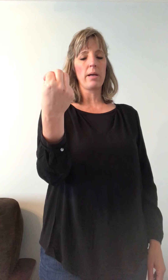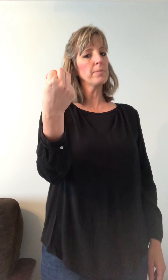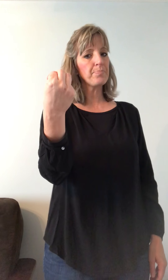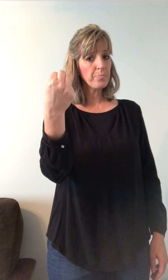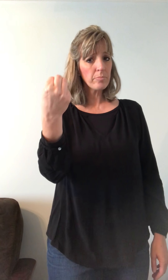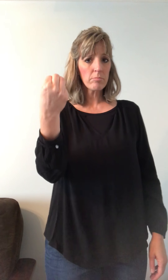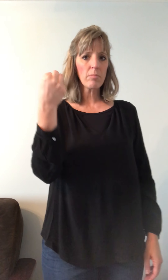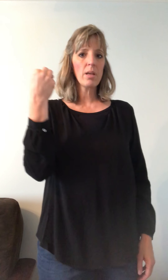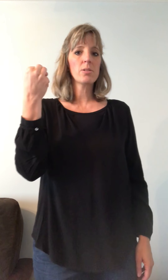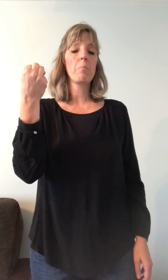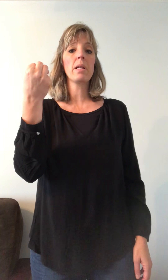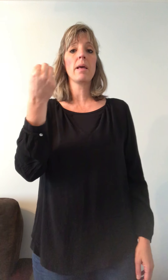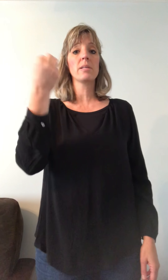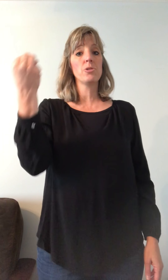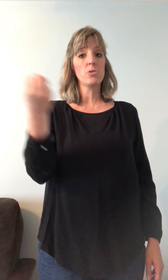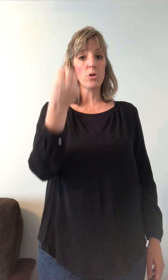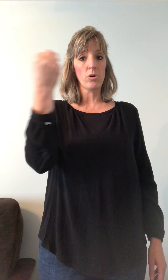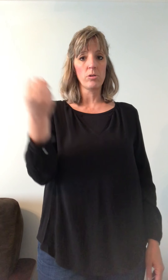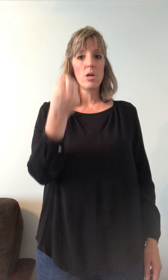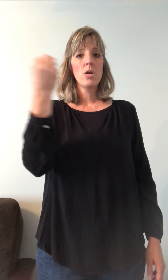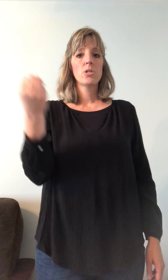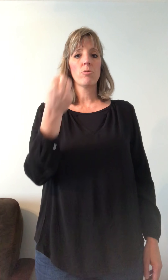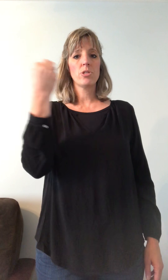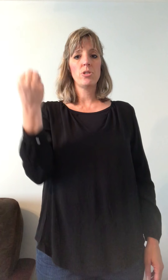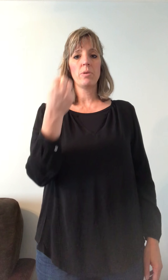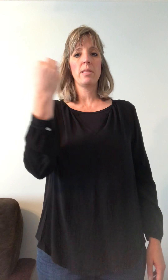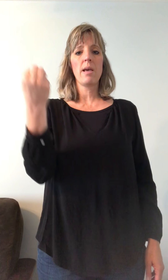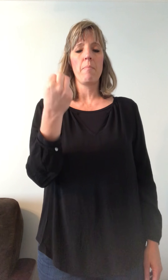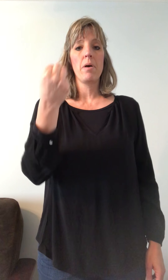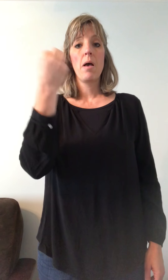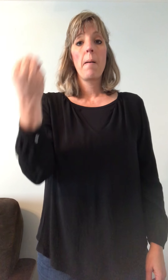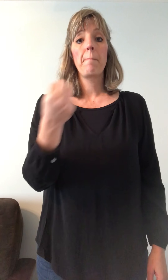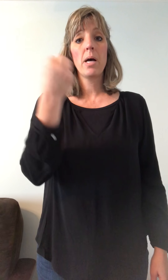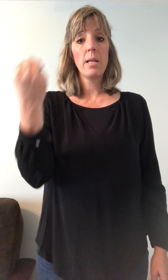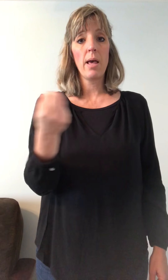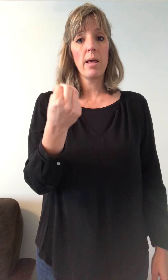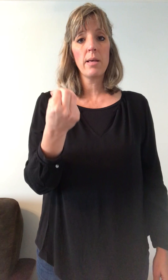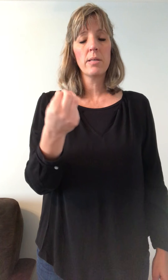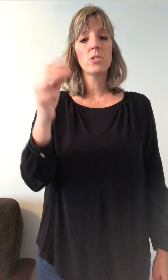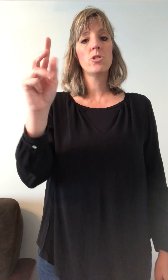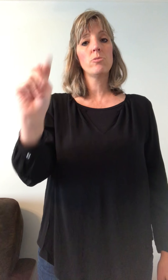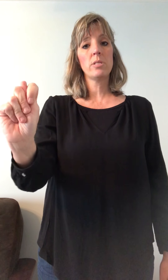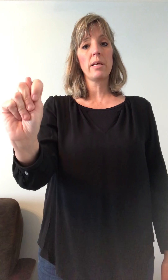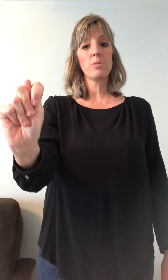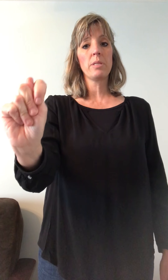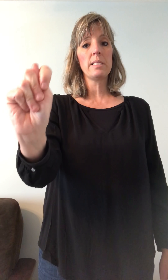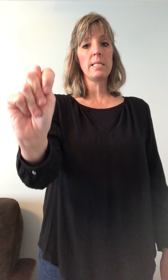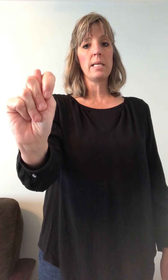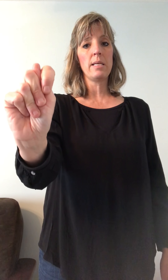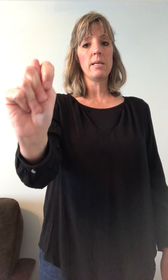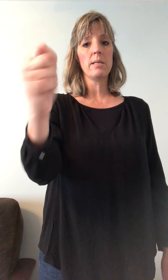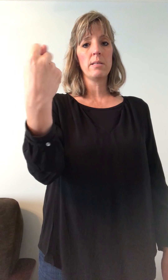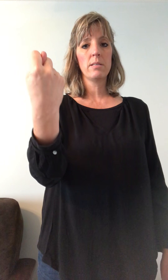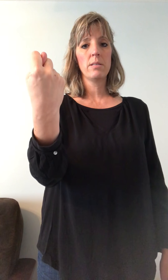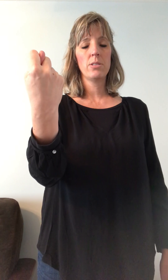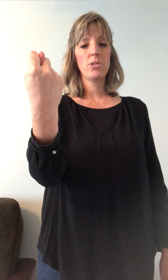packet. So Monday is you circle towards you with the M. Monday. Tuesday is with a T. Turn